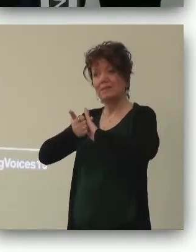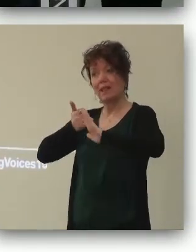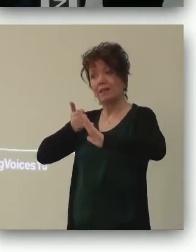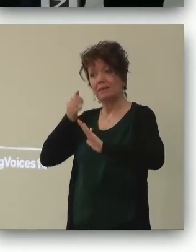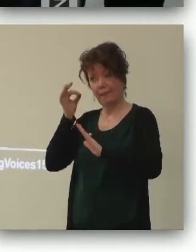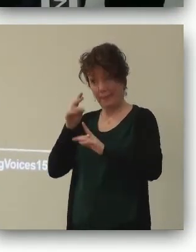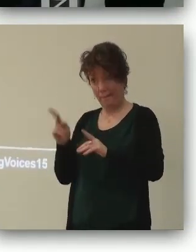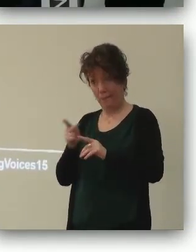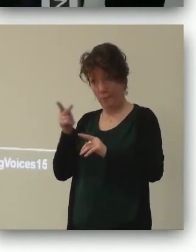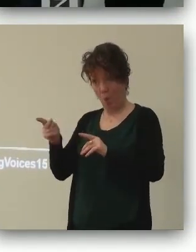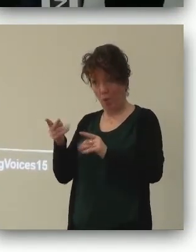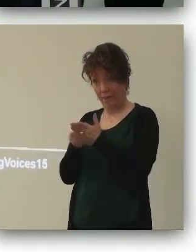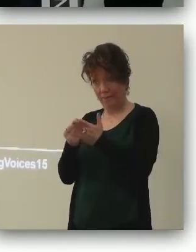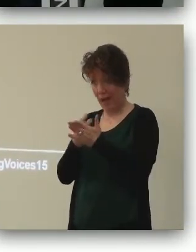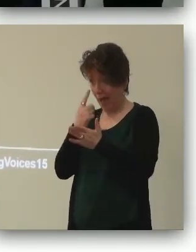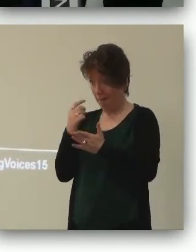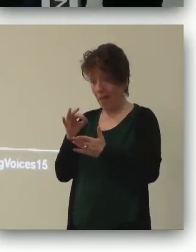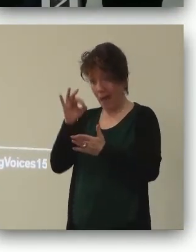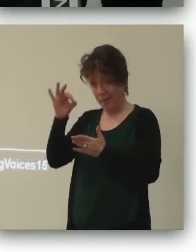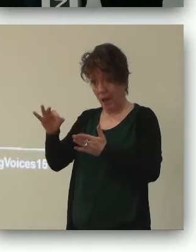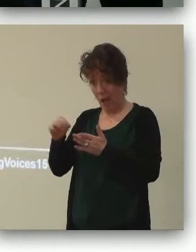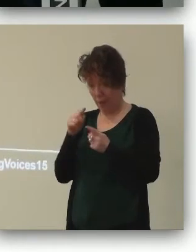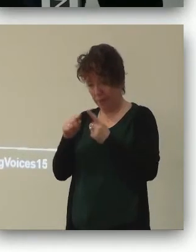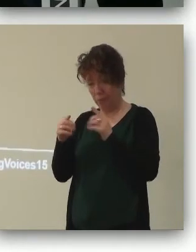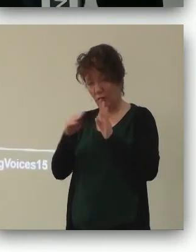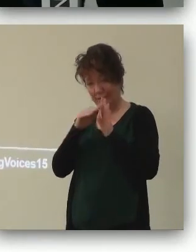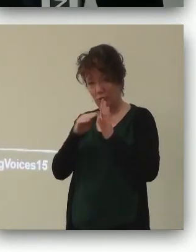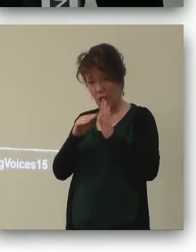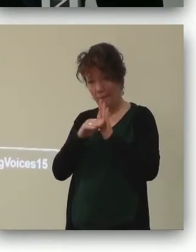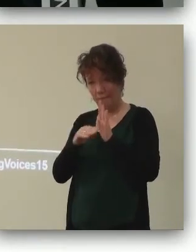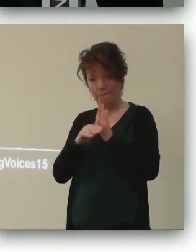both funds that can be applied for with certain criteria attached.